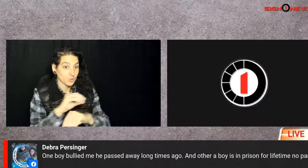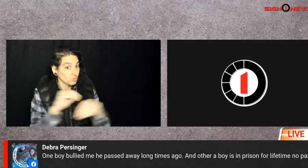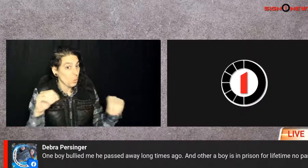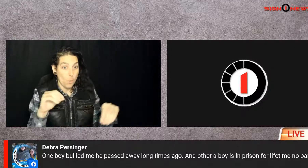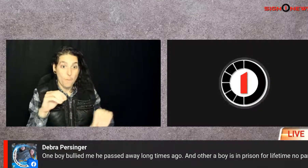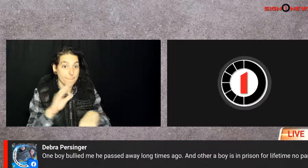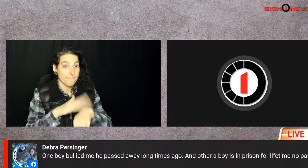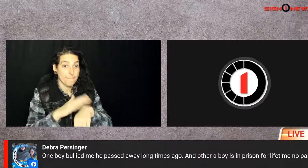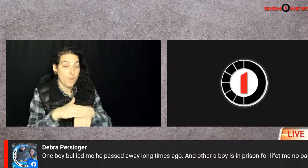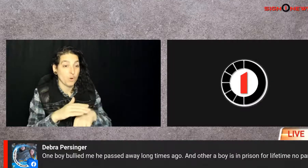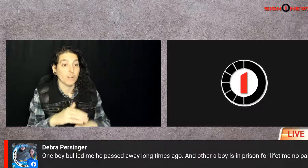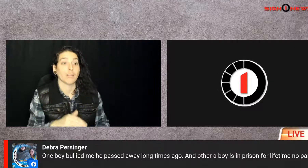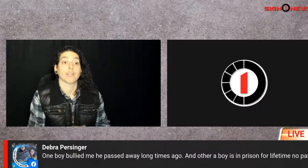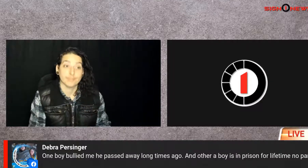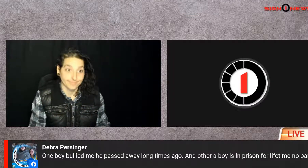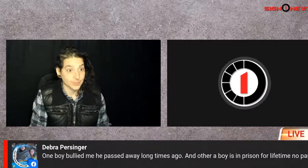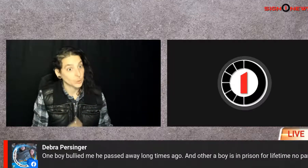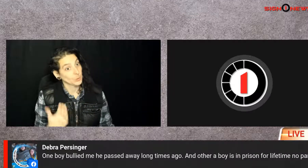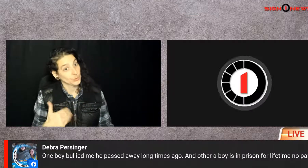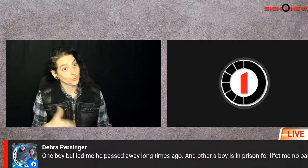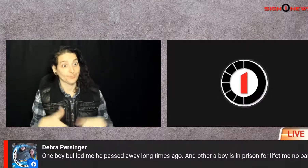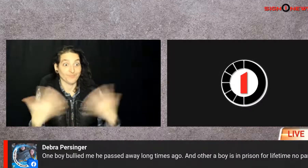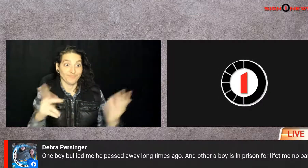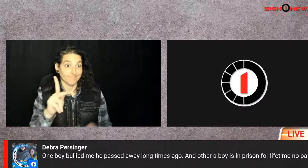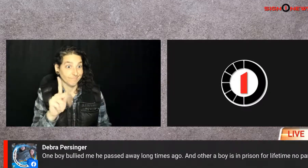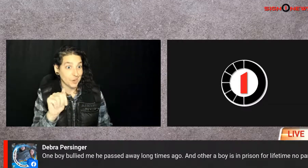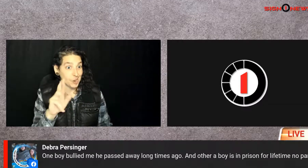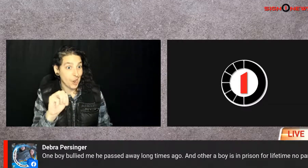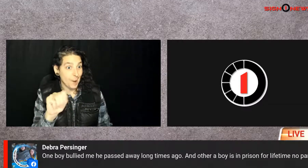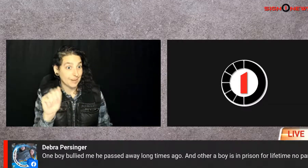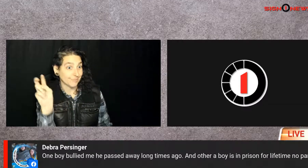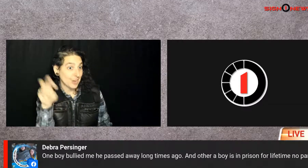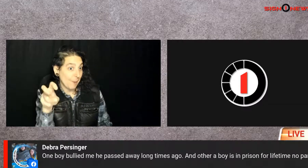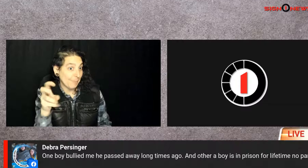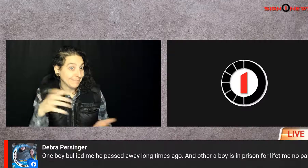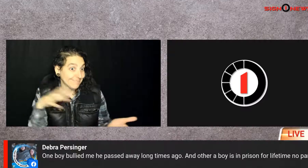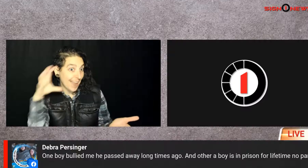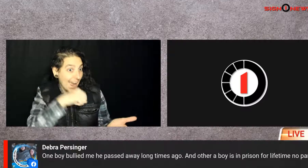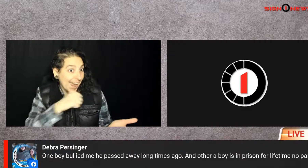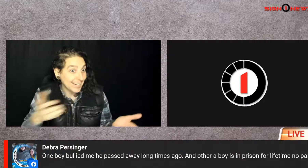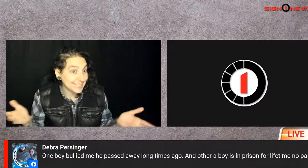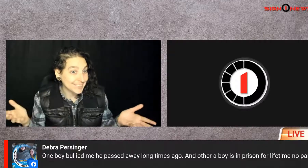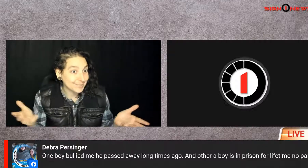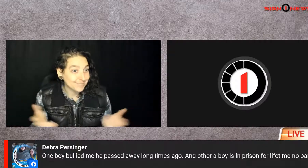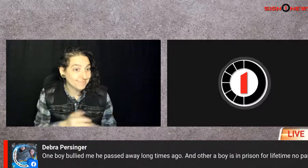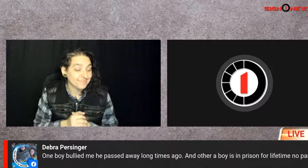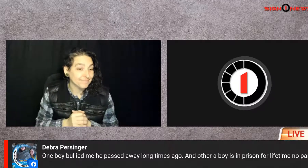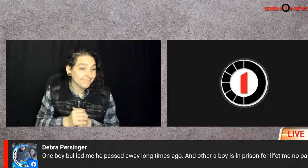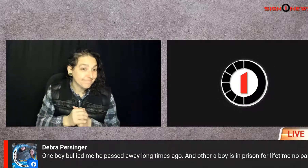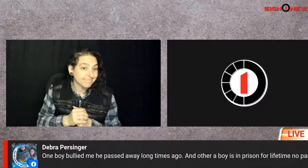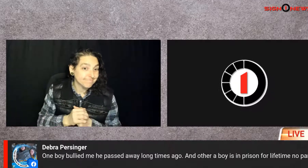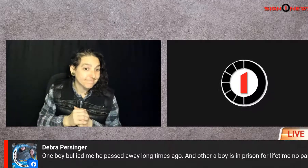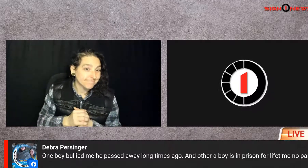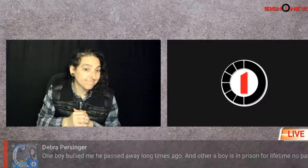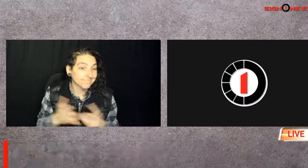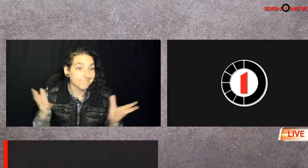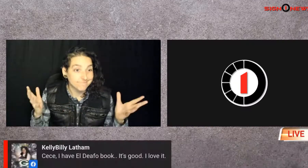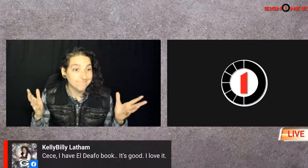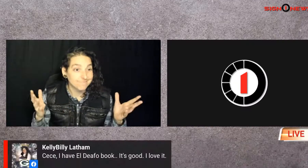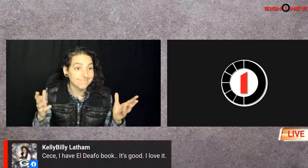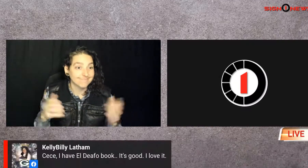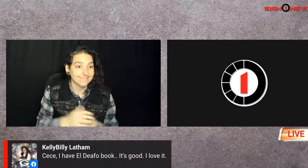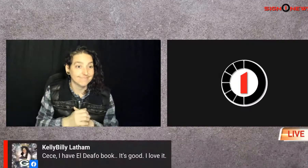prison for life. No parole. I guess that's karma.